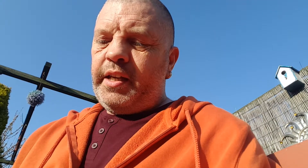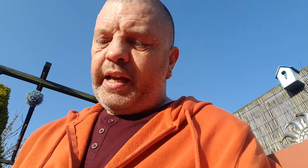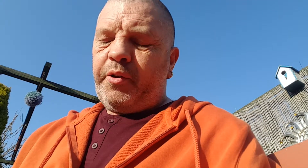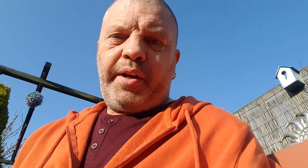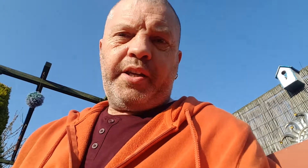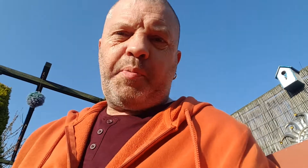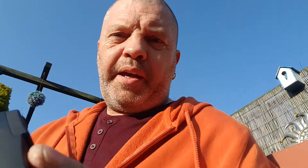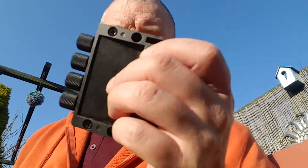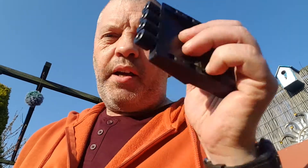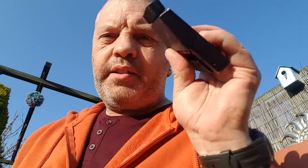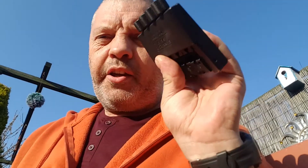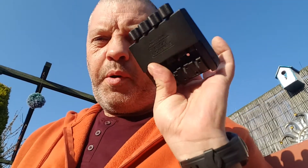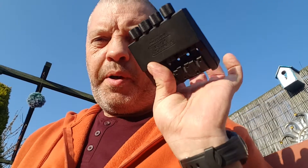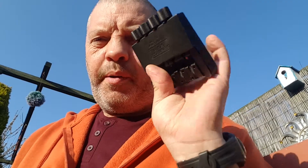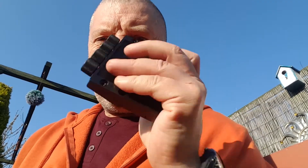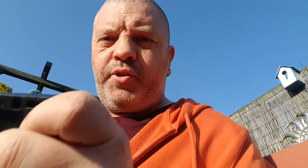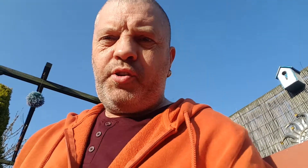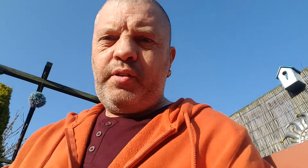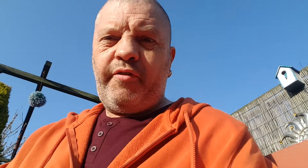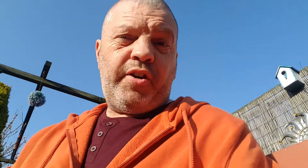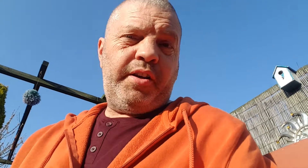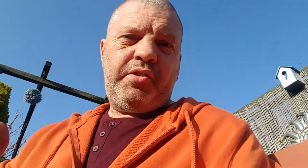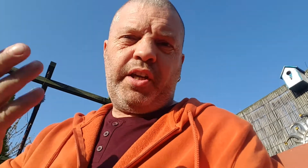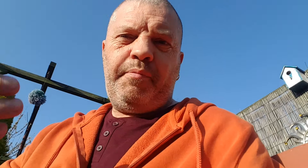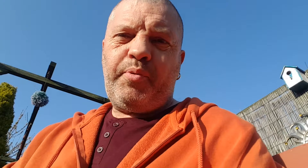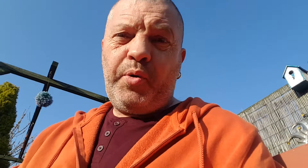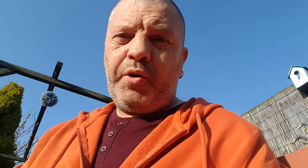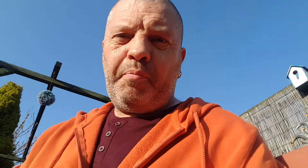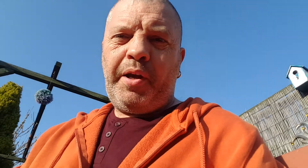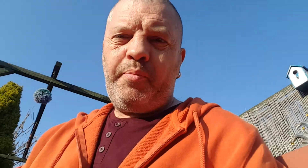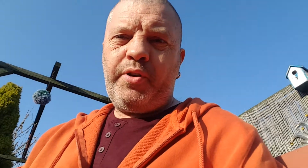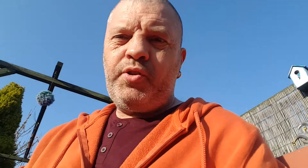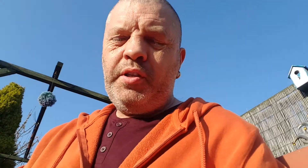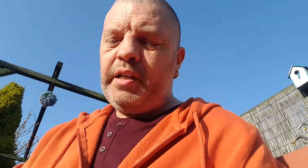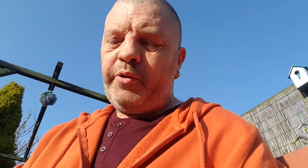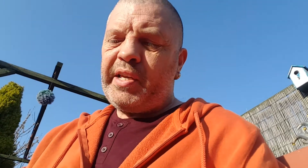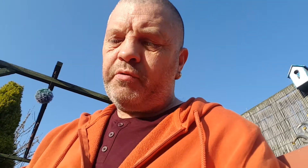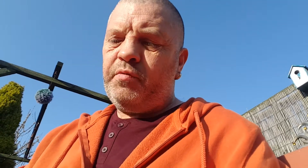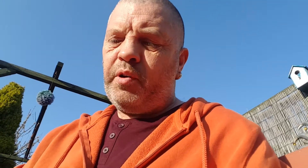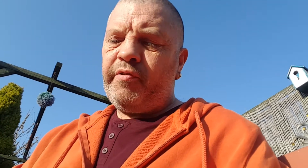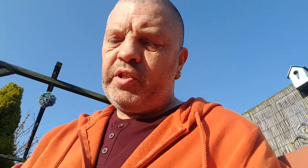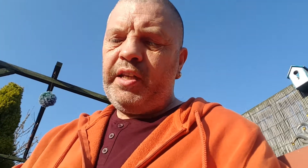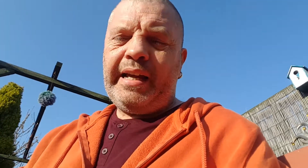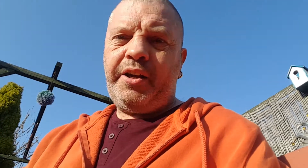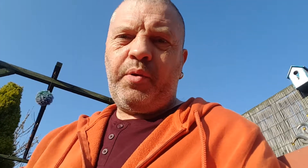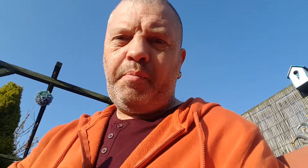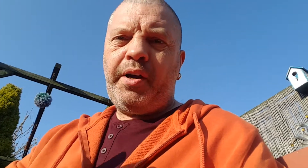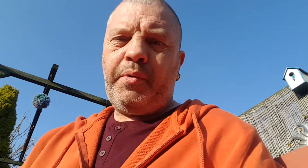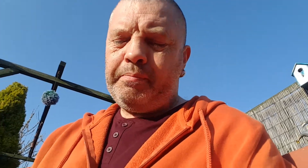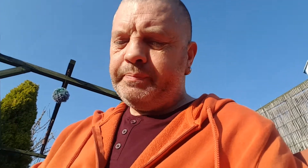how do I get spare parts? How do I buy a bridge? If I'd, say, broken my bridge and it was out of warranty, how do I buy one?